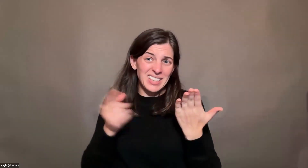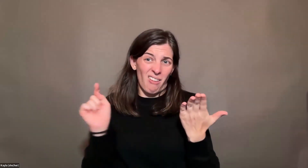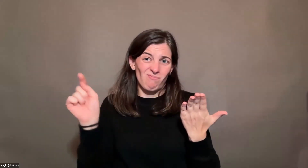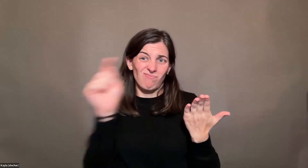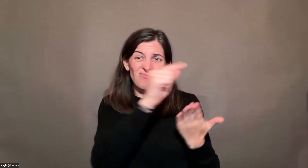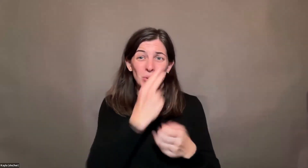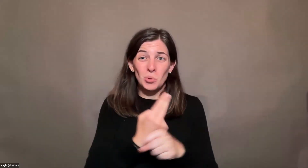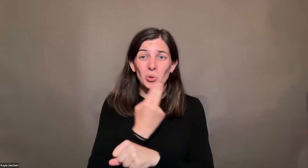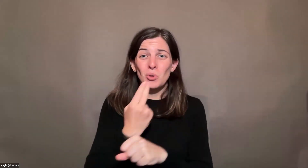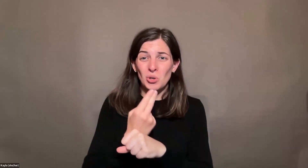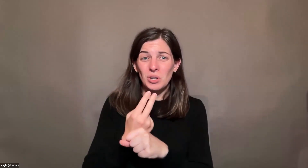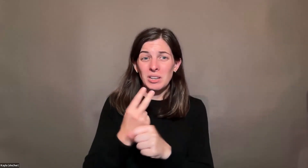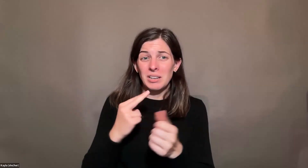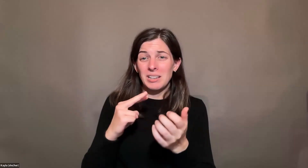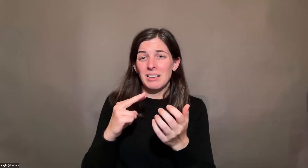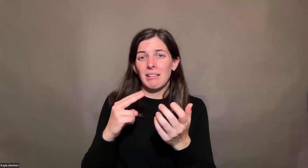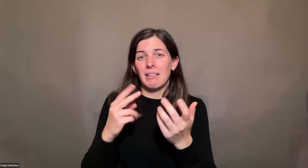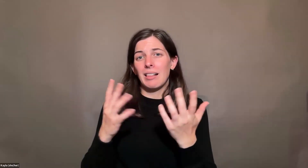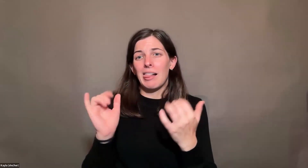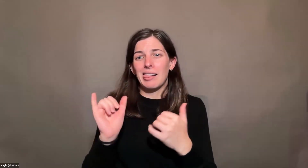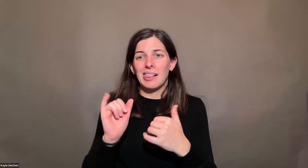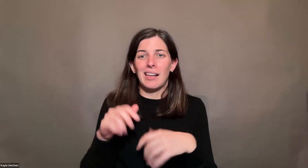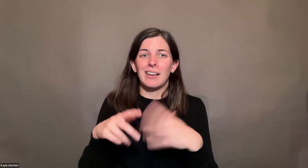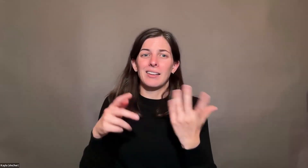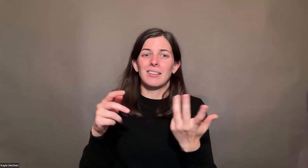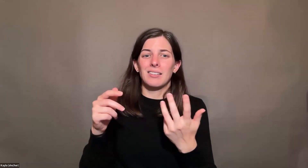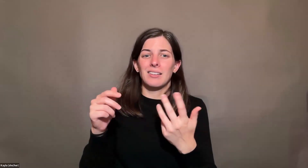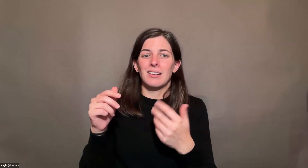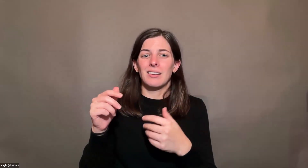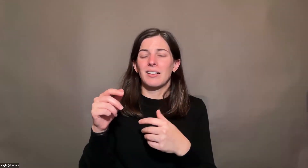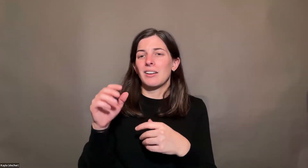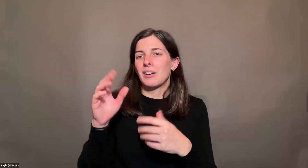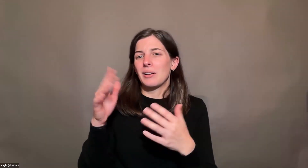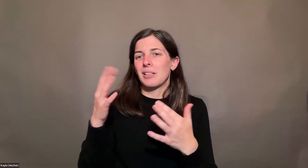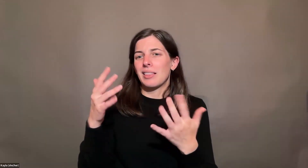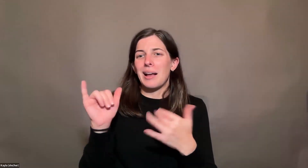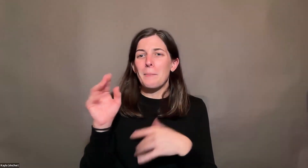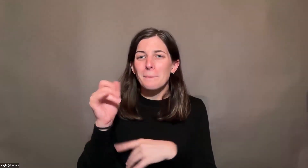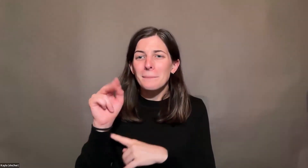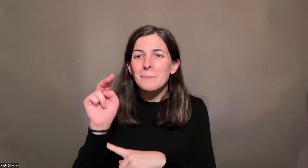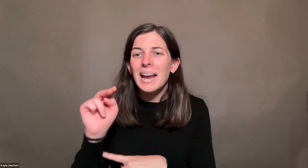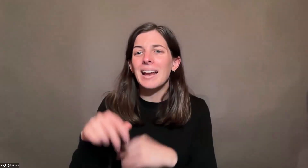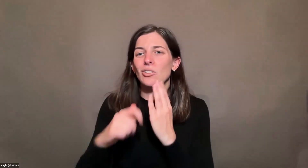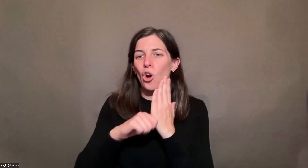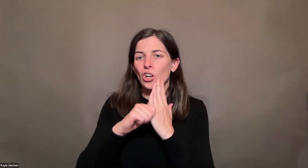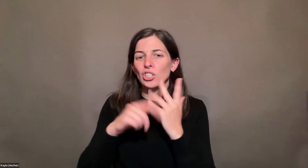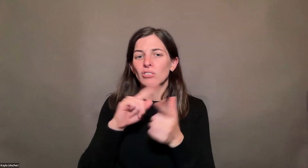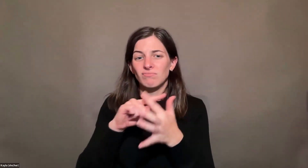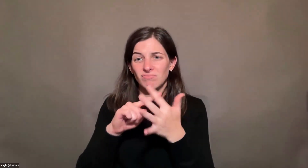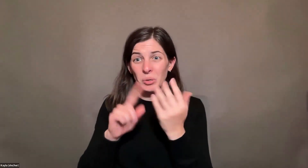HTML element in there, like aside, like footer, like main article. So you can use those type of element